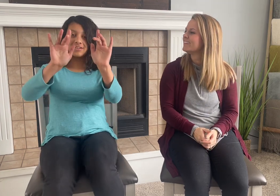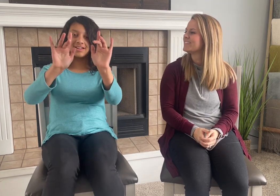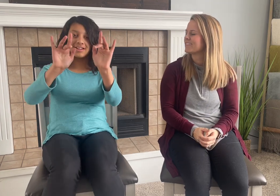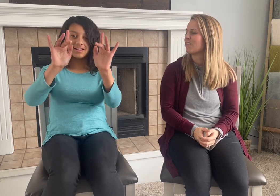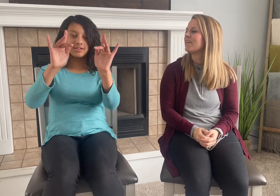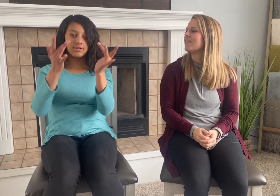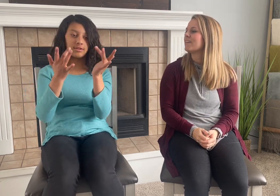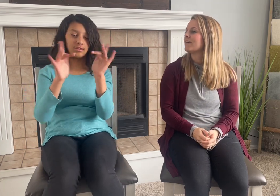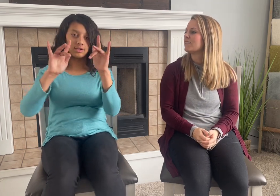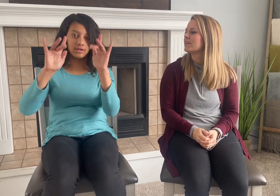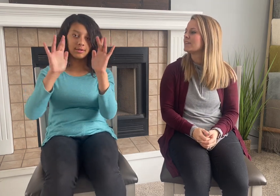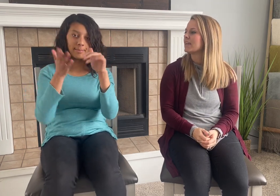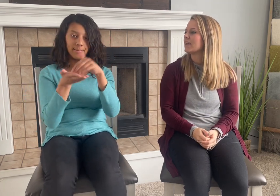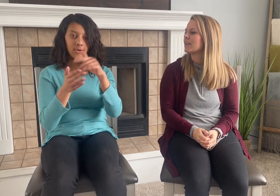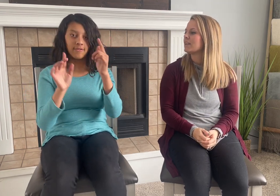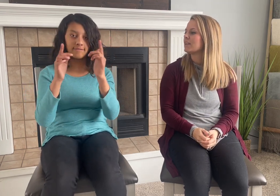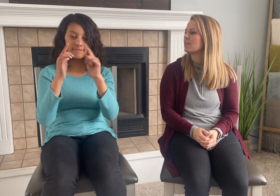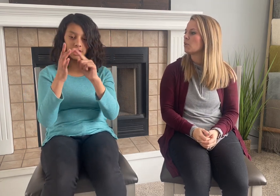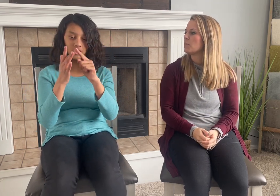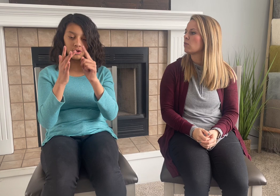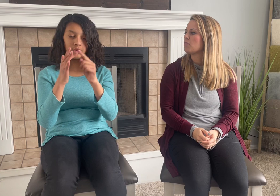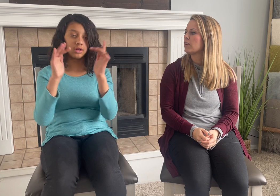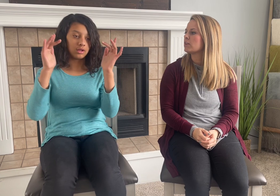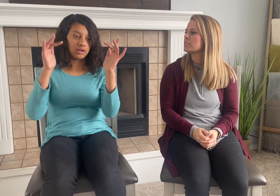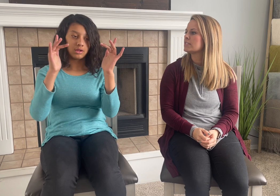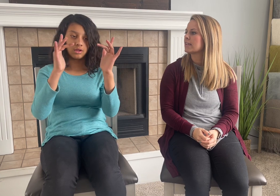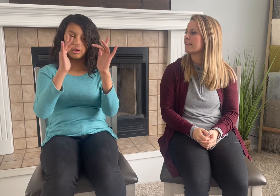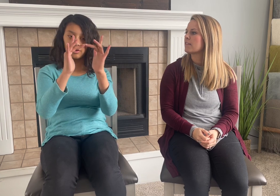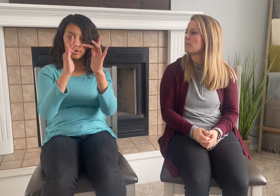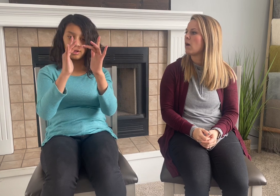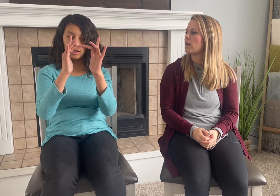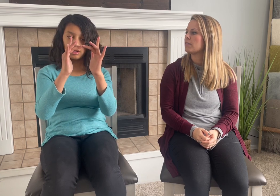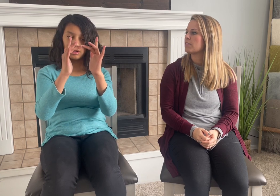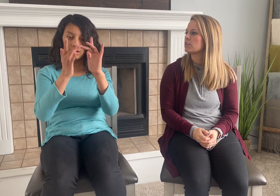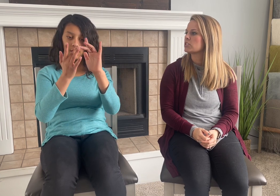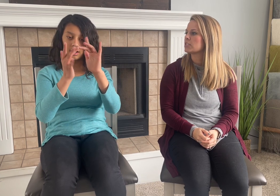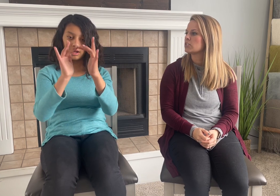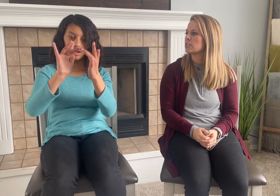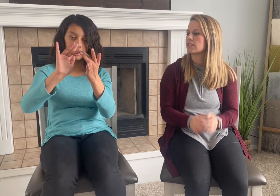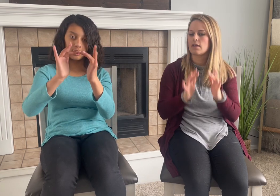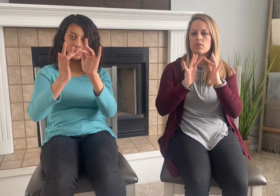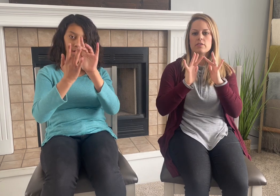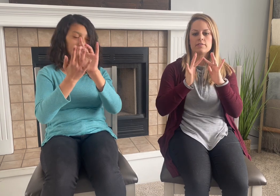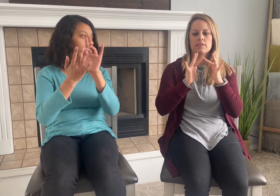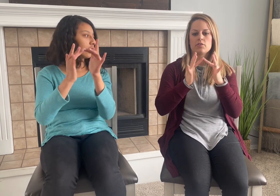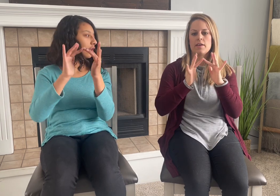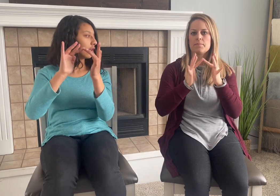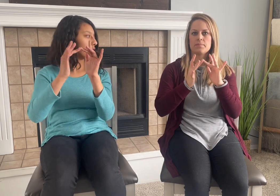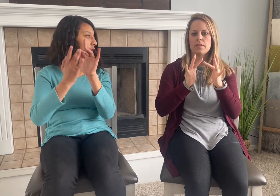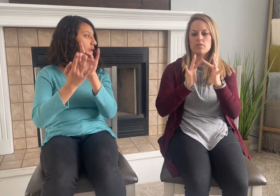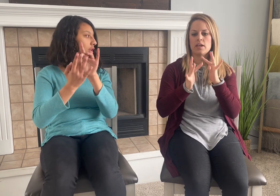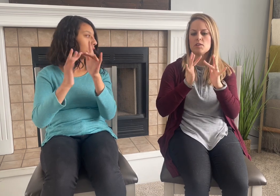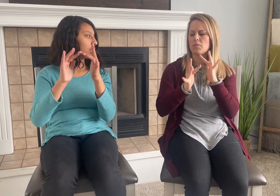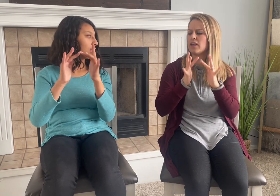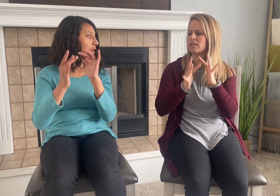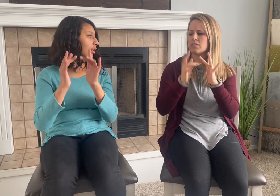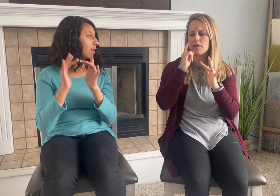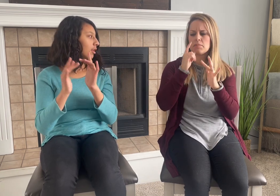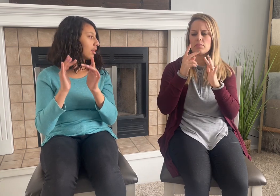So we're taking your middle fingers, sticking them out, and then they're just touching together. Internet. Internet. You might, you might be